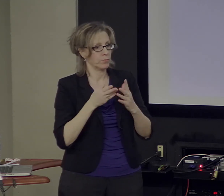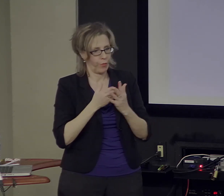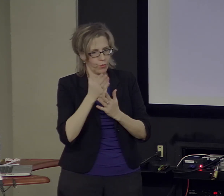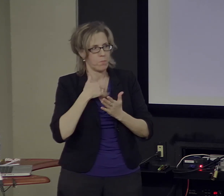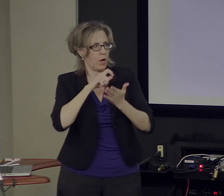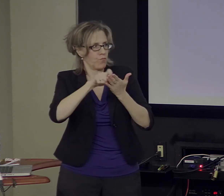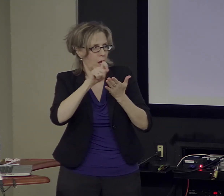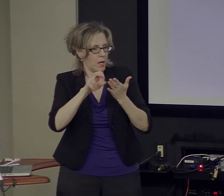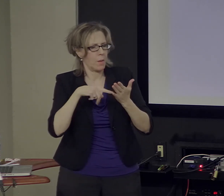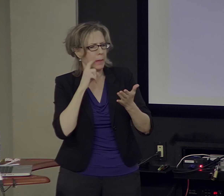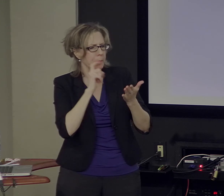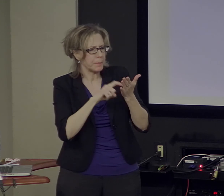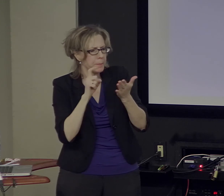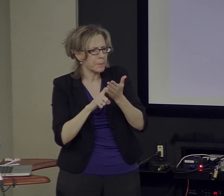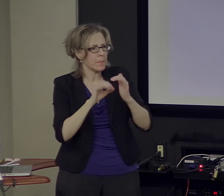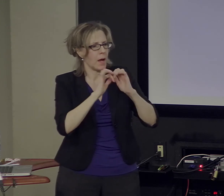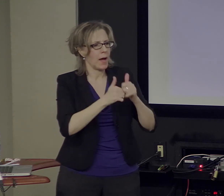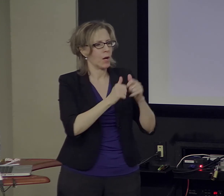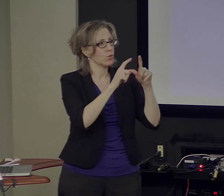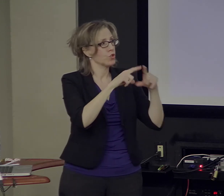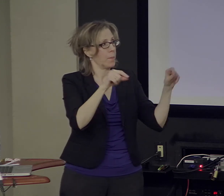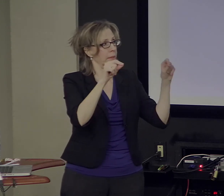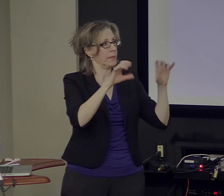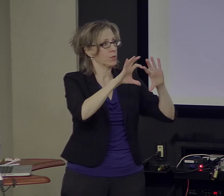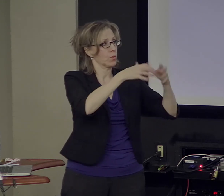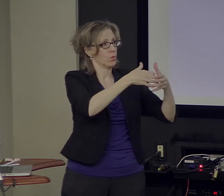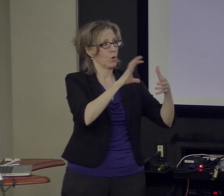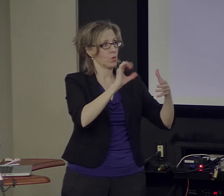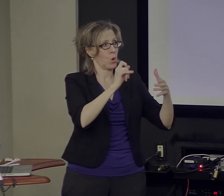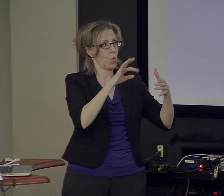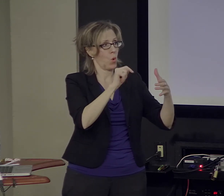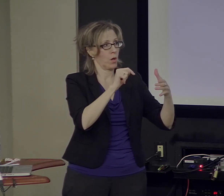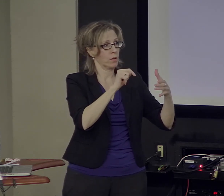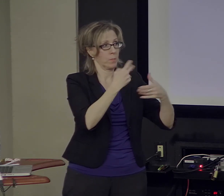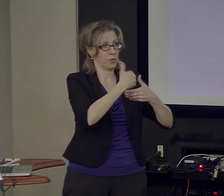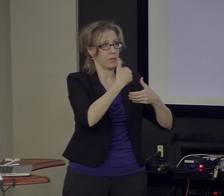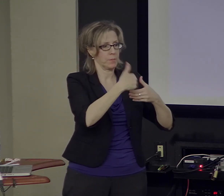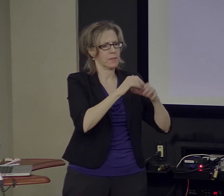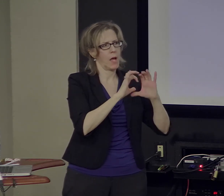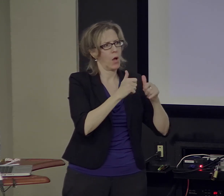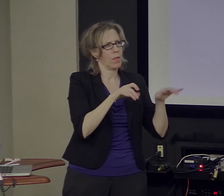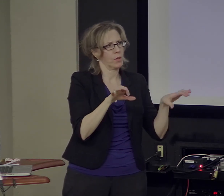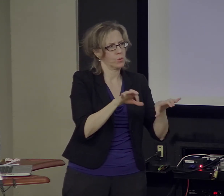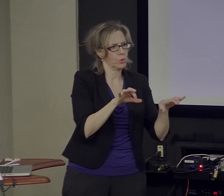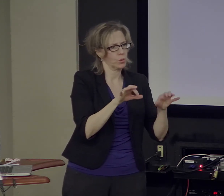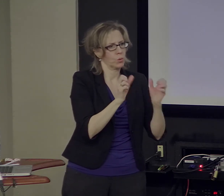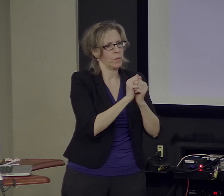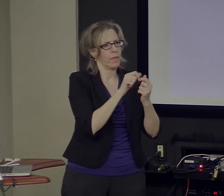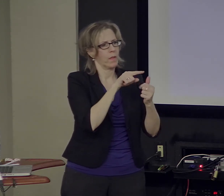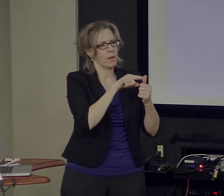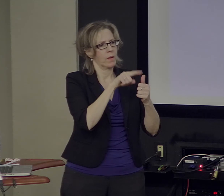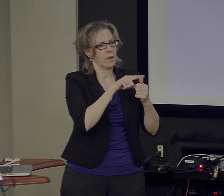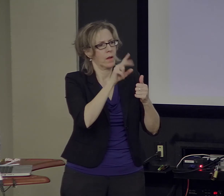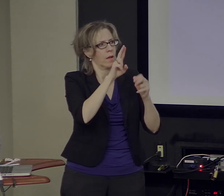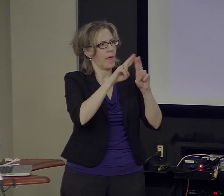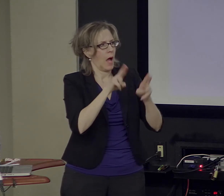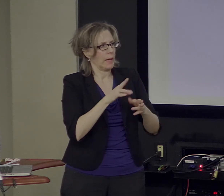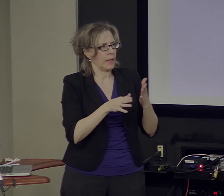from a European presenter? I wouldn't necessarily be looking at that, but I have been able to see